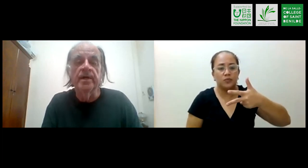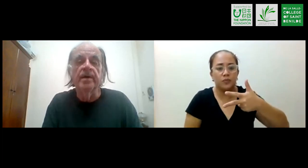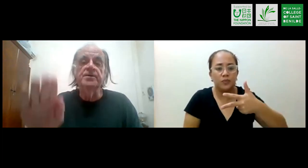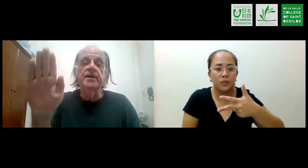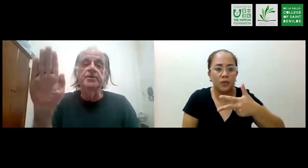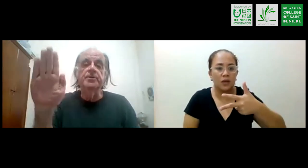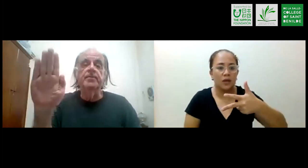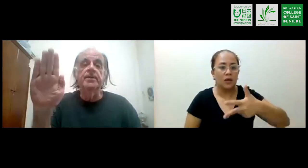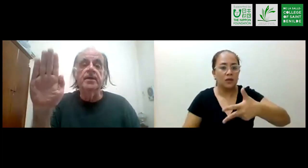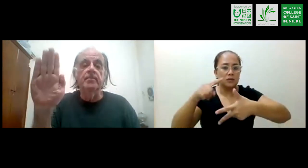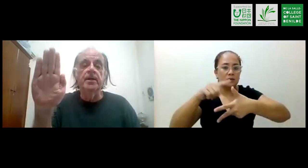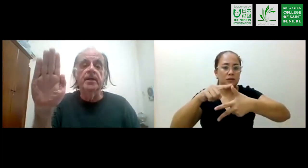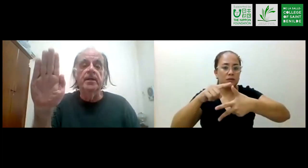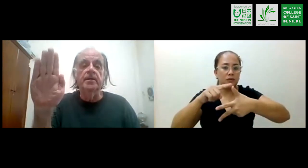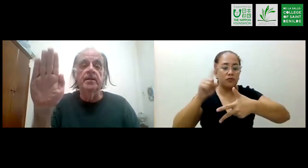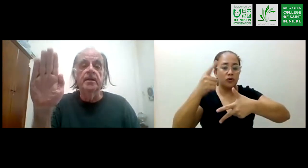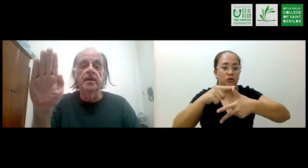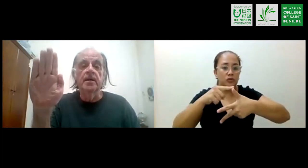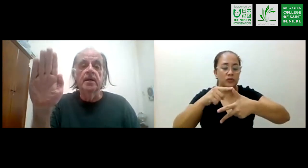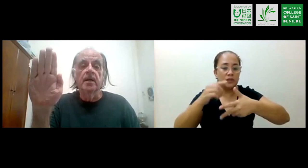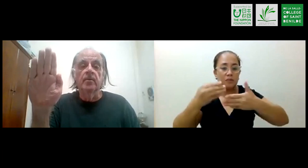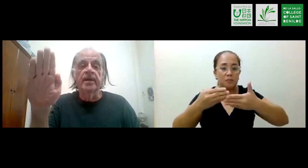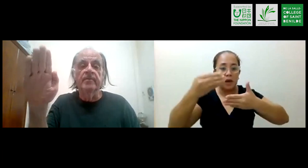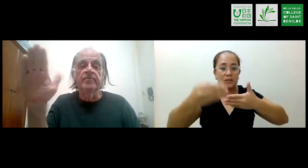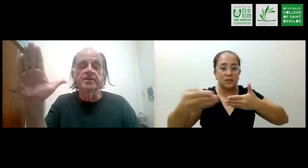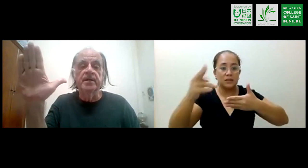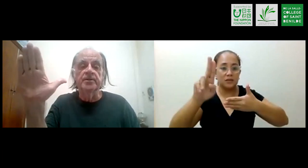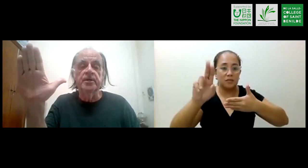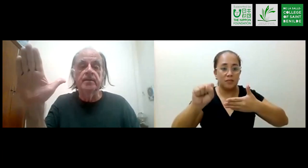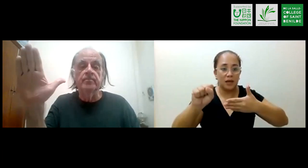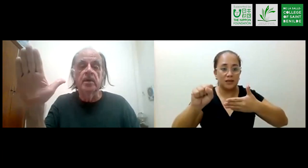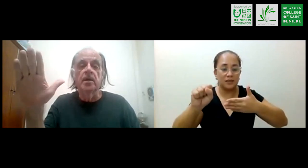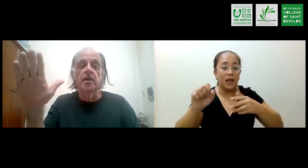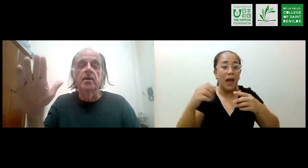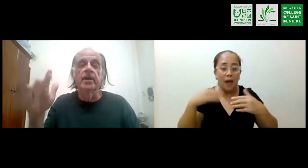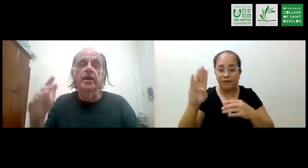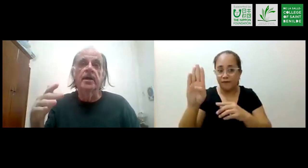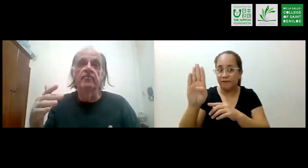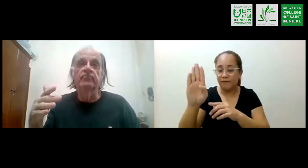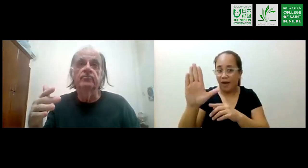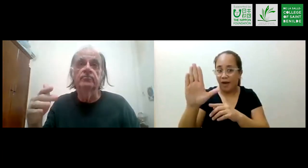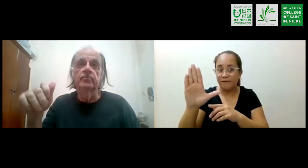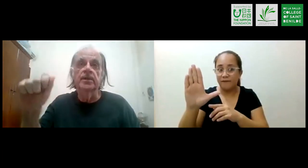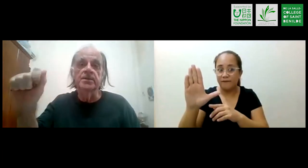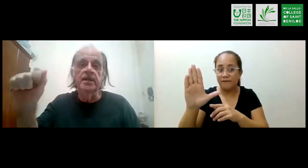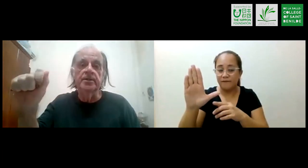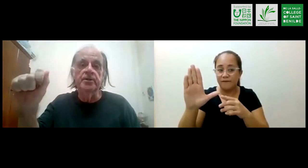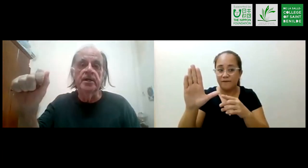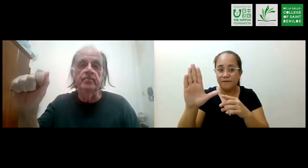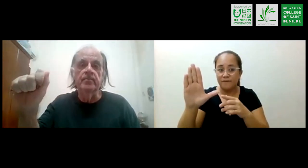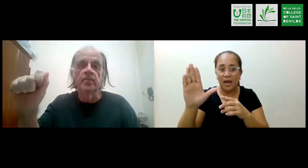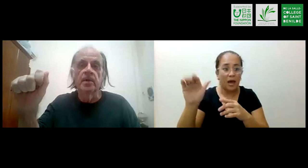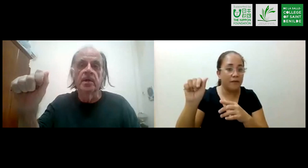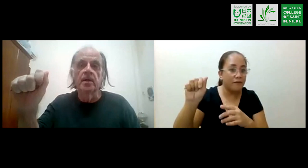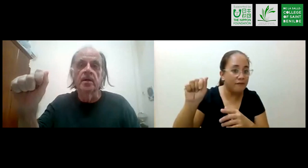So we have this hand shape in the dominant hand. We have this hand shape. We have this hand